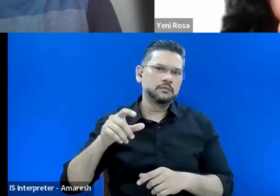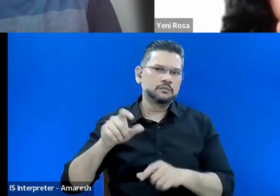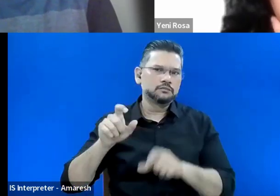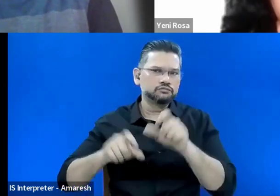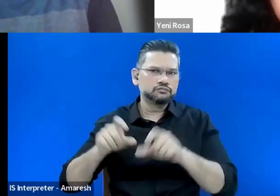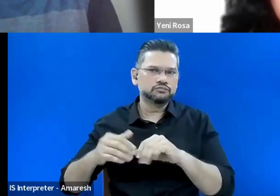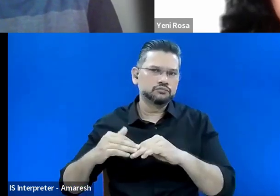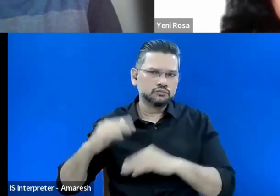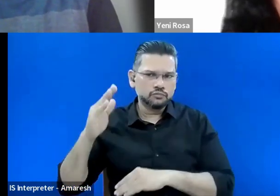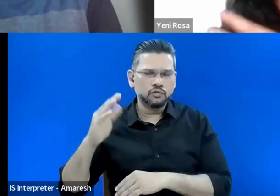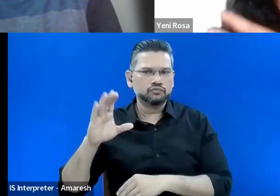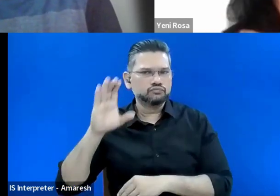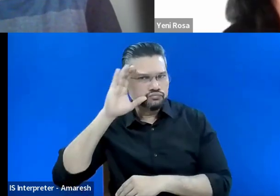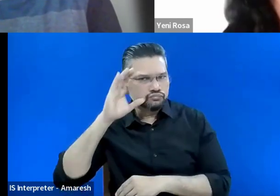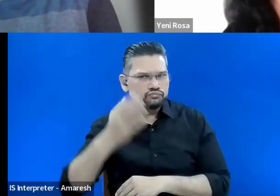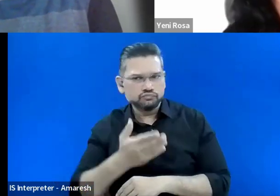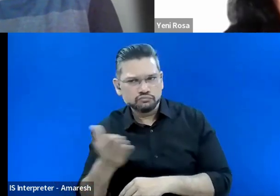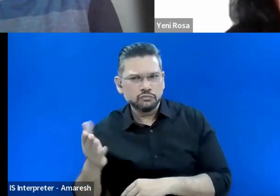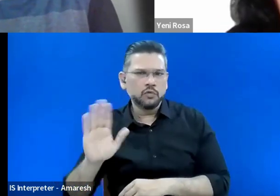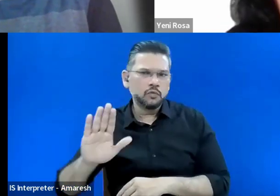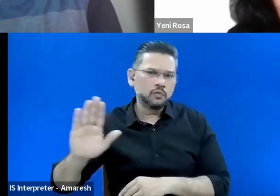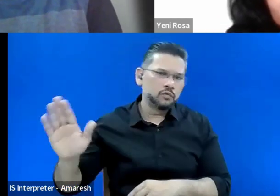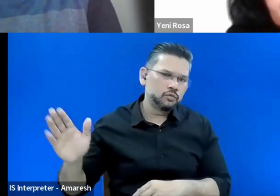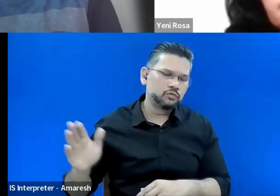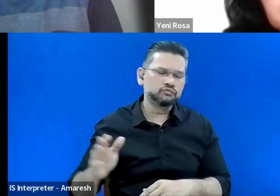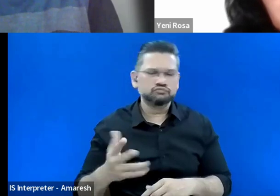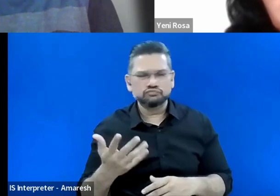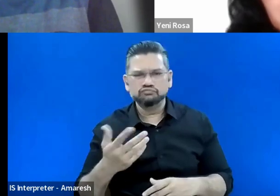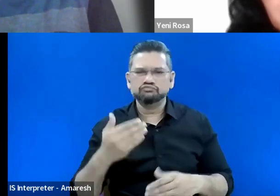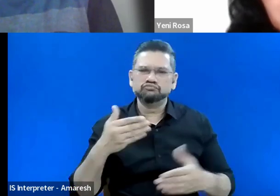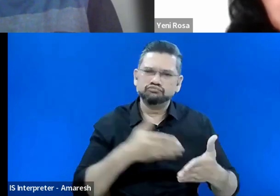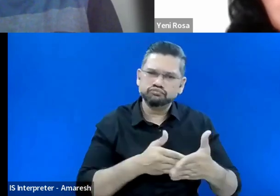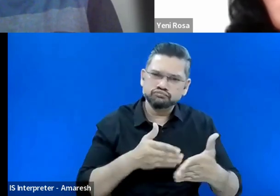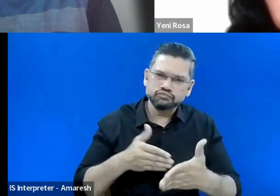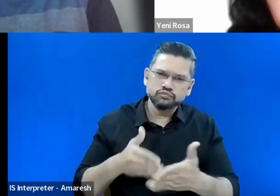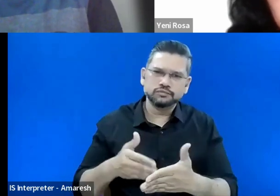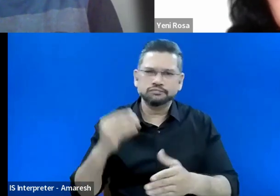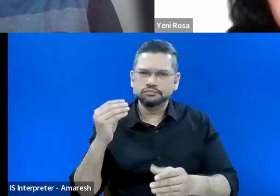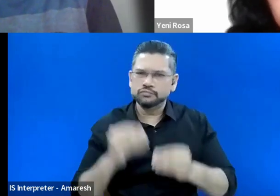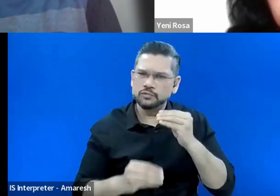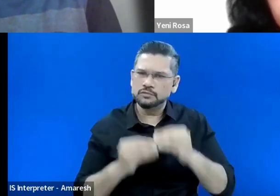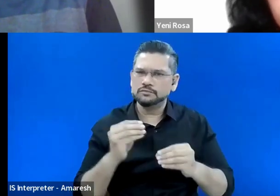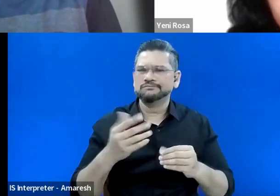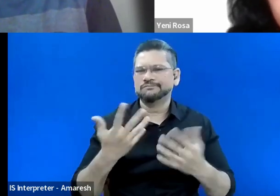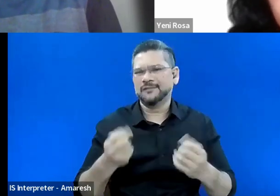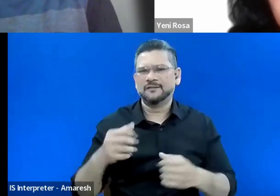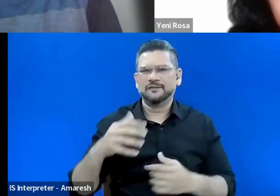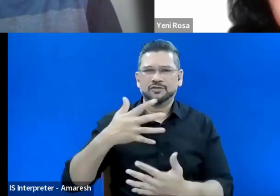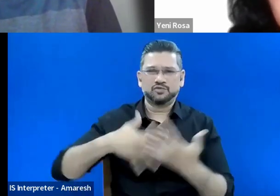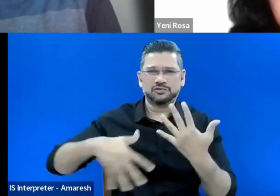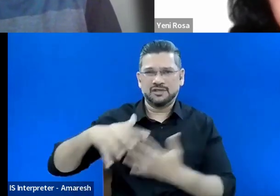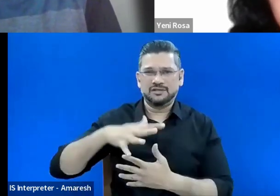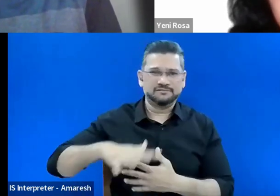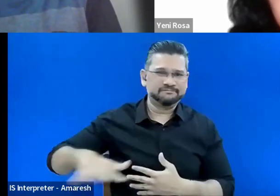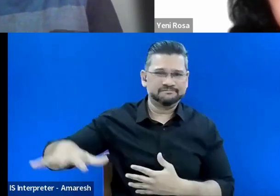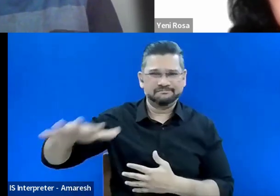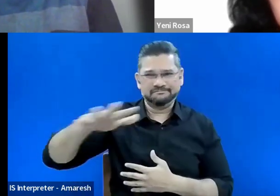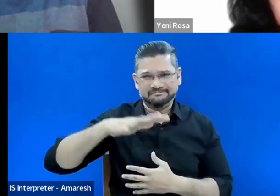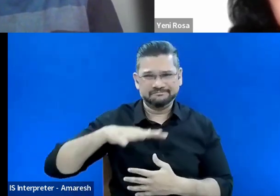the challenges, barriers, and issues we face in the society, and what should be done by our governments to address all those